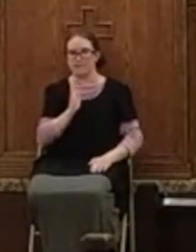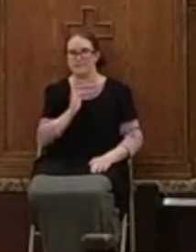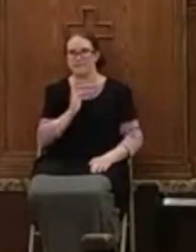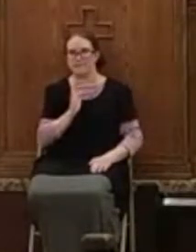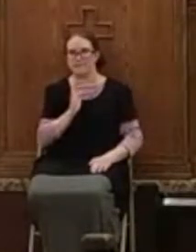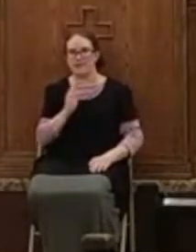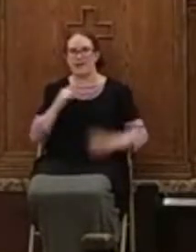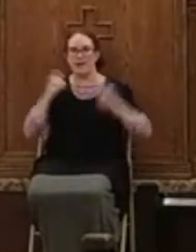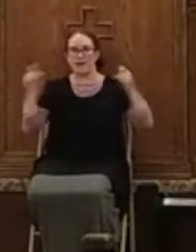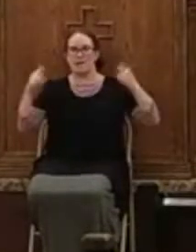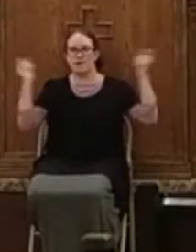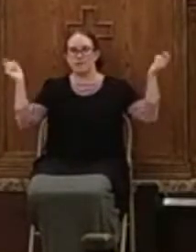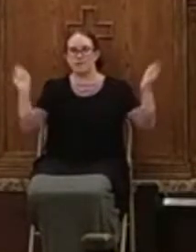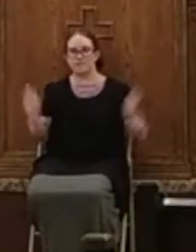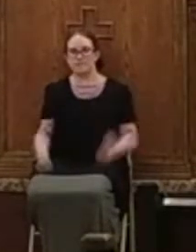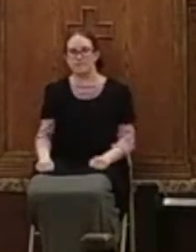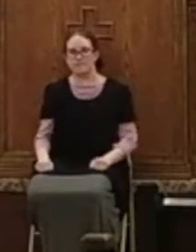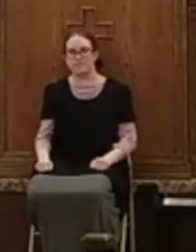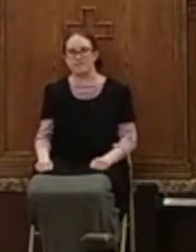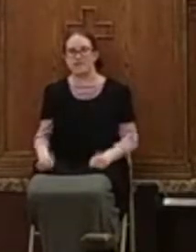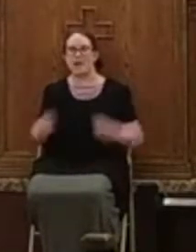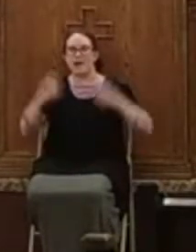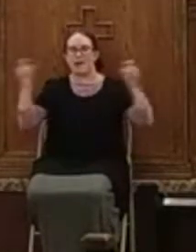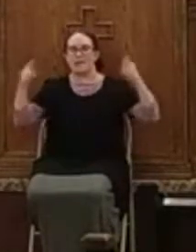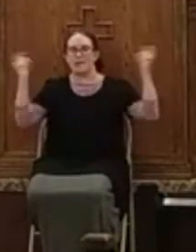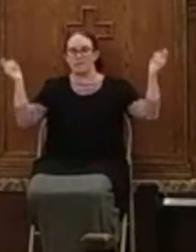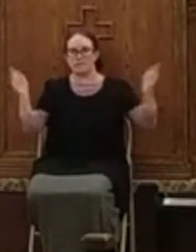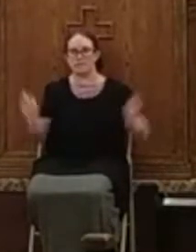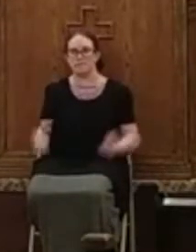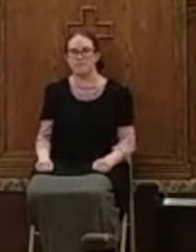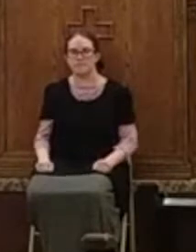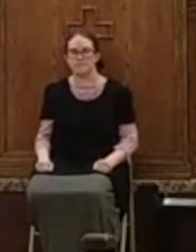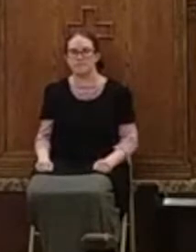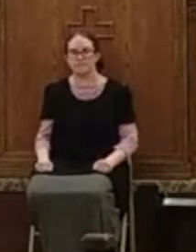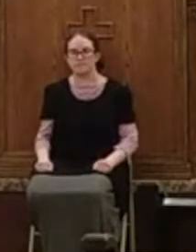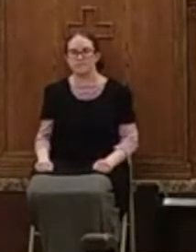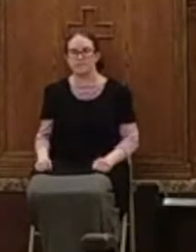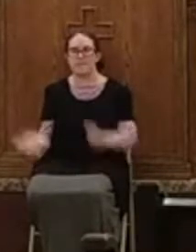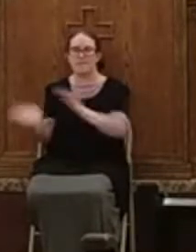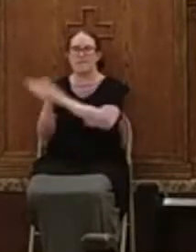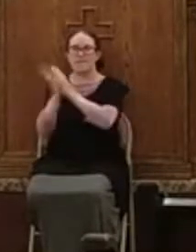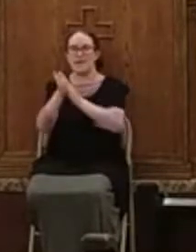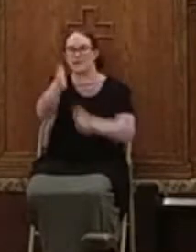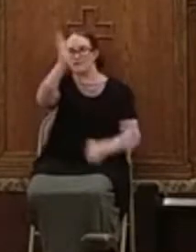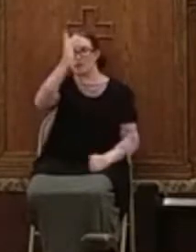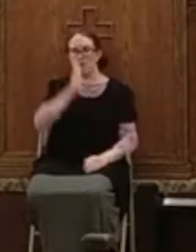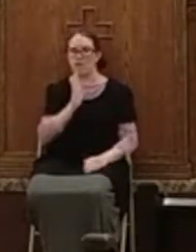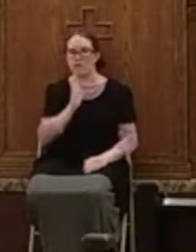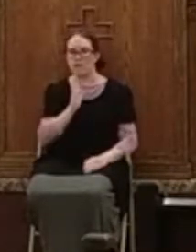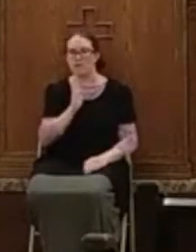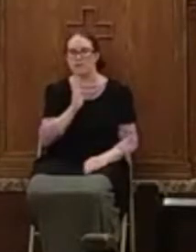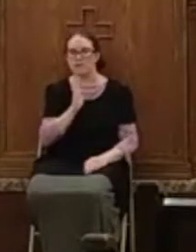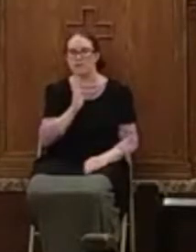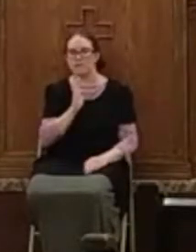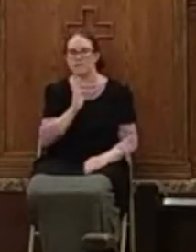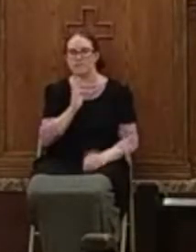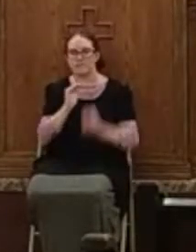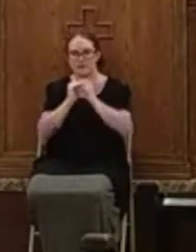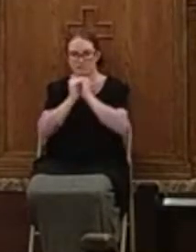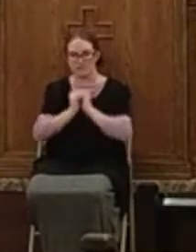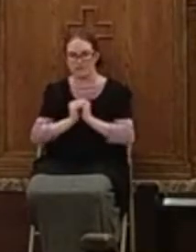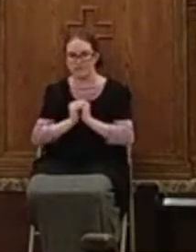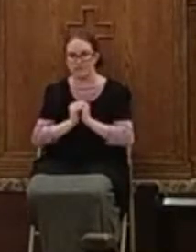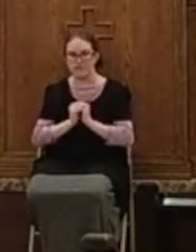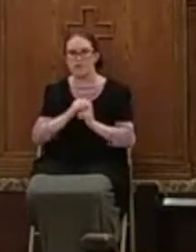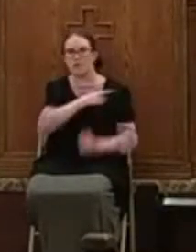Jesus. Hallelujah. Hallelujah. Praise God. Come on. Amen.